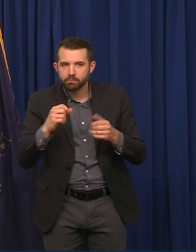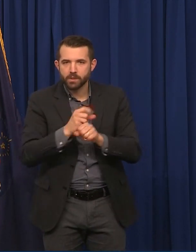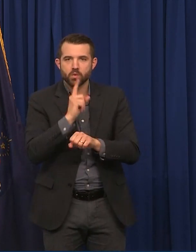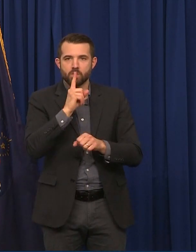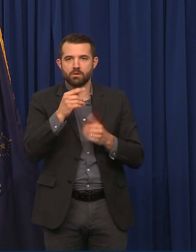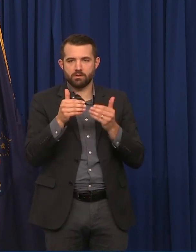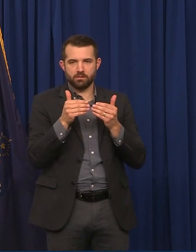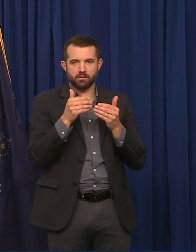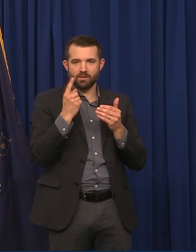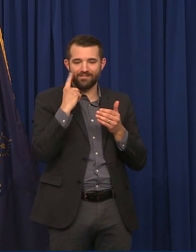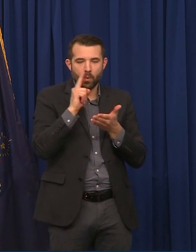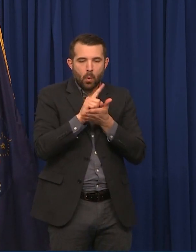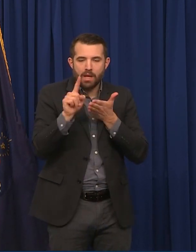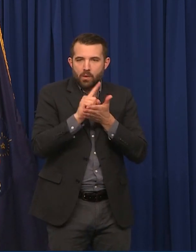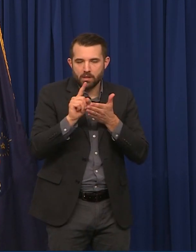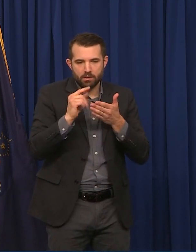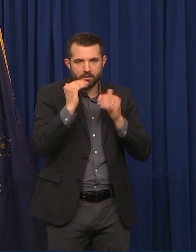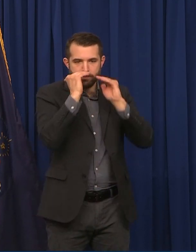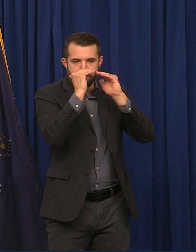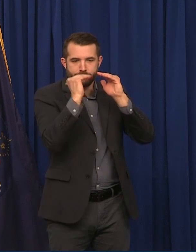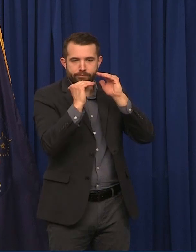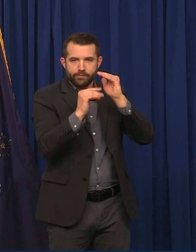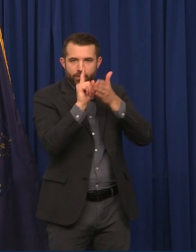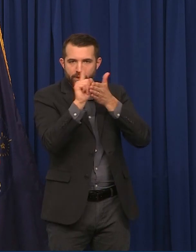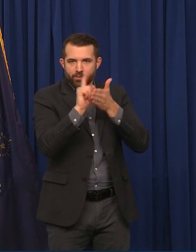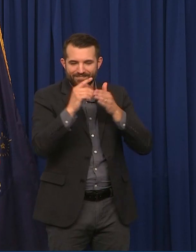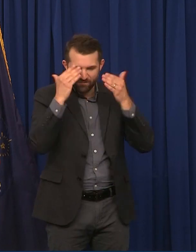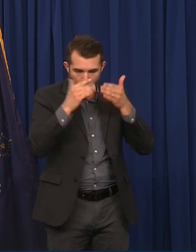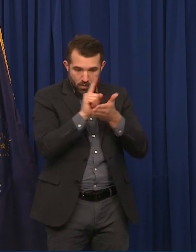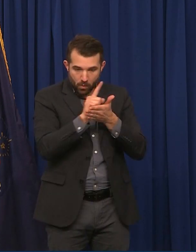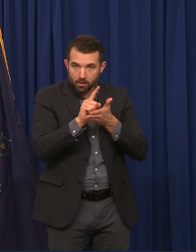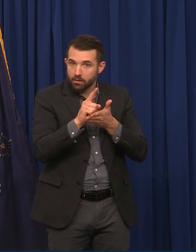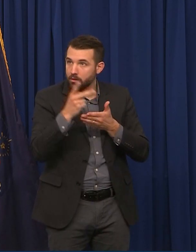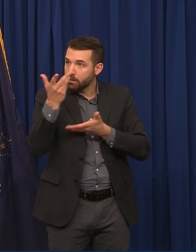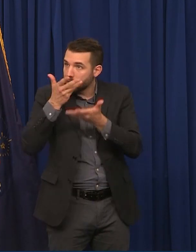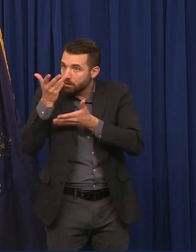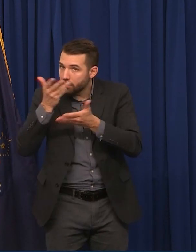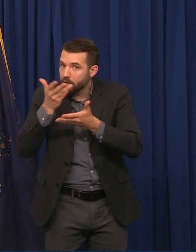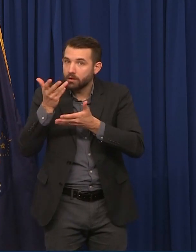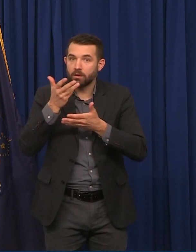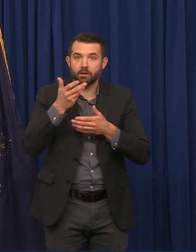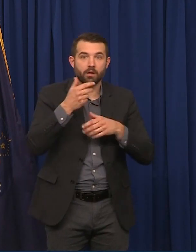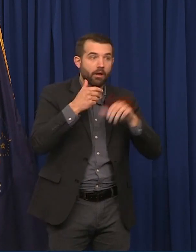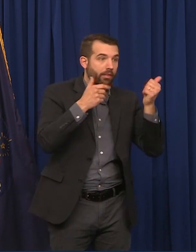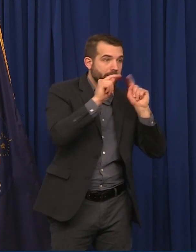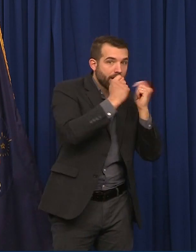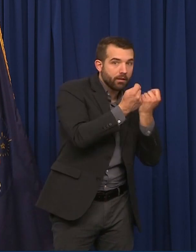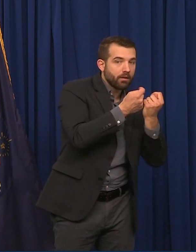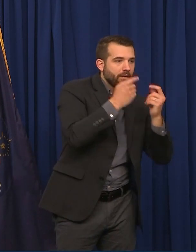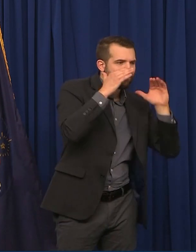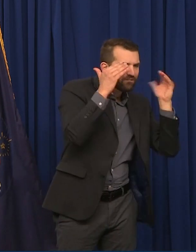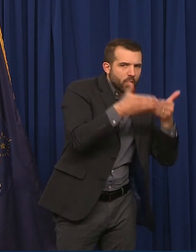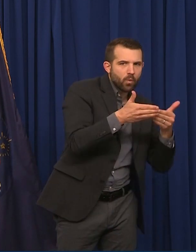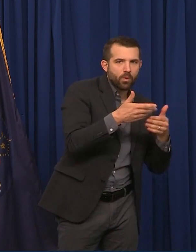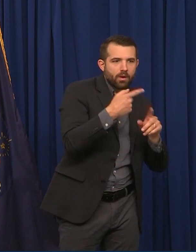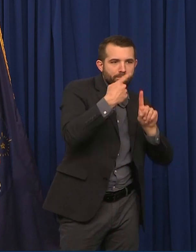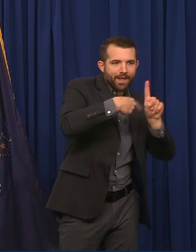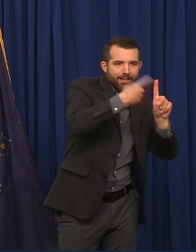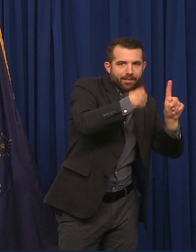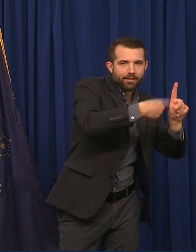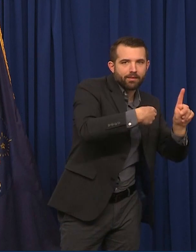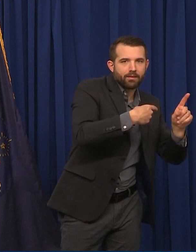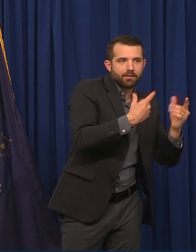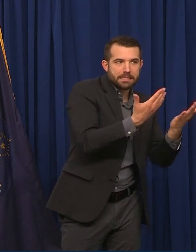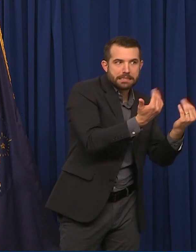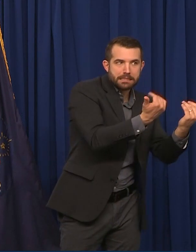the overall supply chain as robustly as we can so that we don't result in a scenario where healthcare providers are